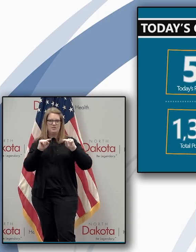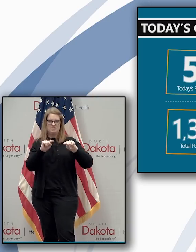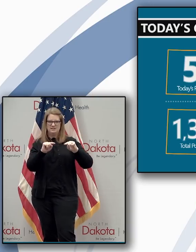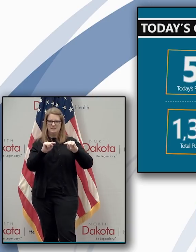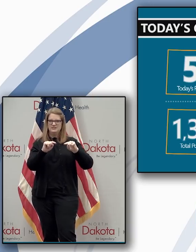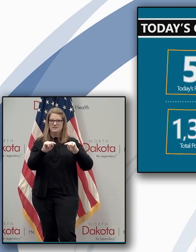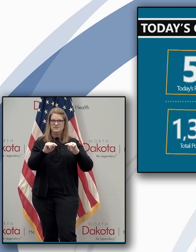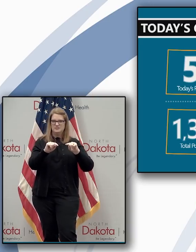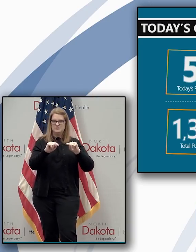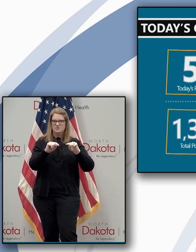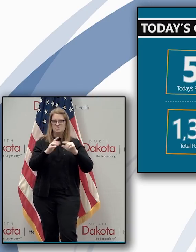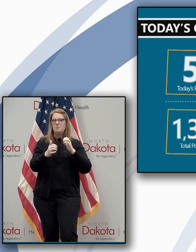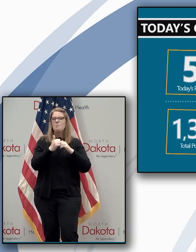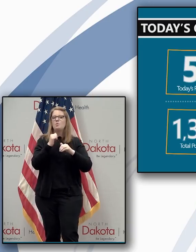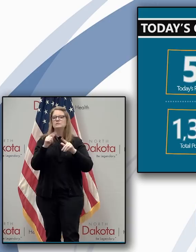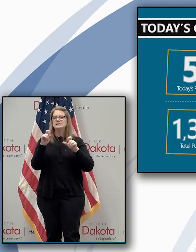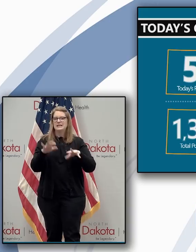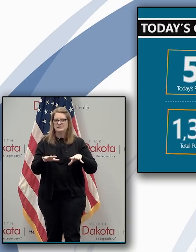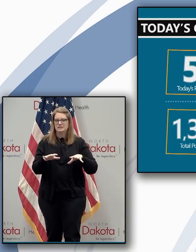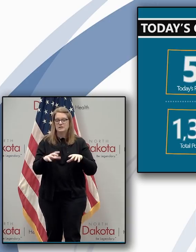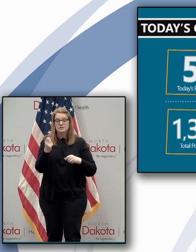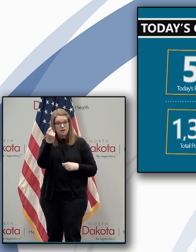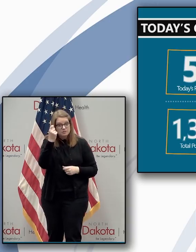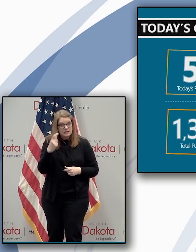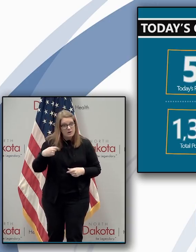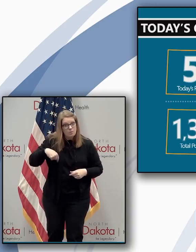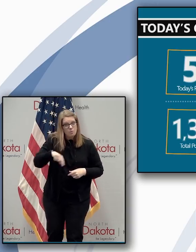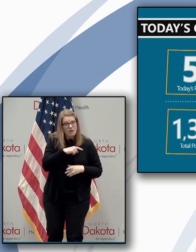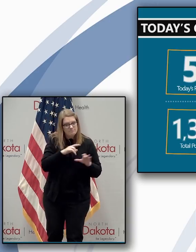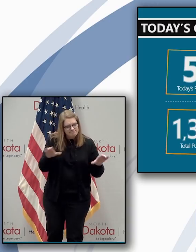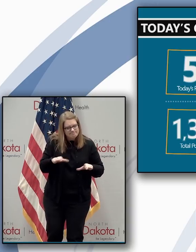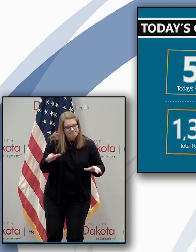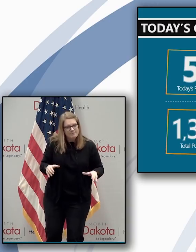is that when we actually do more testing than